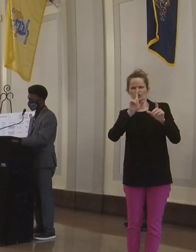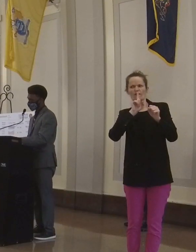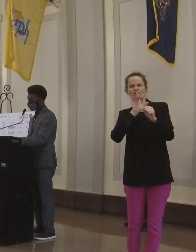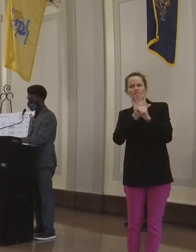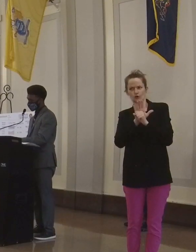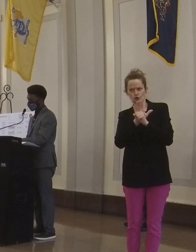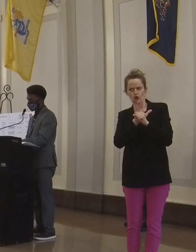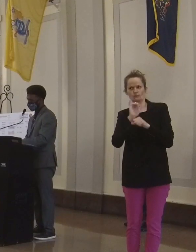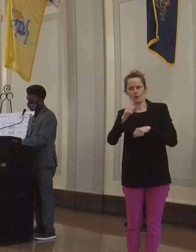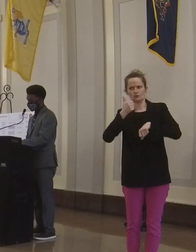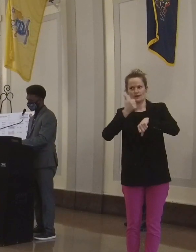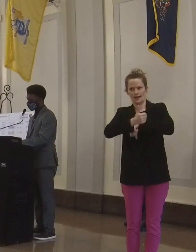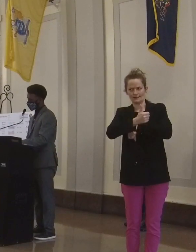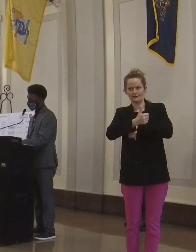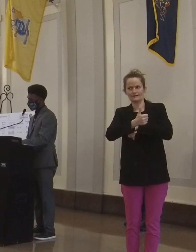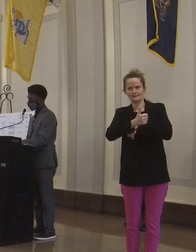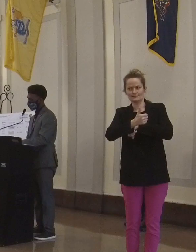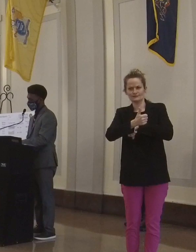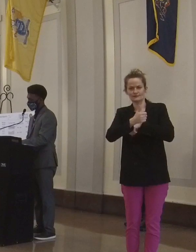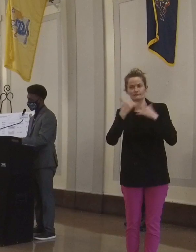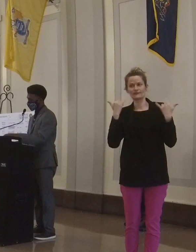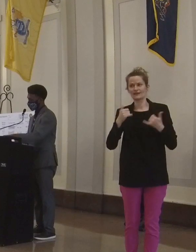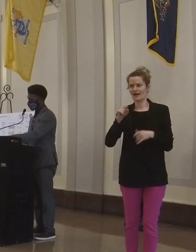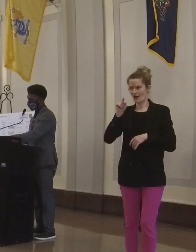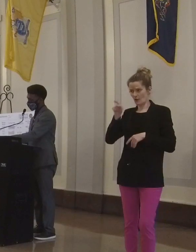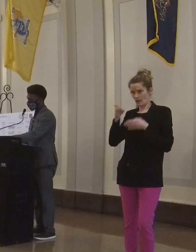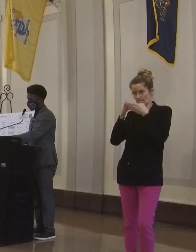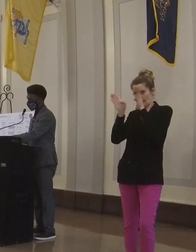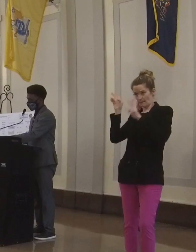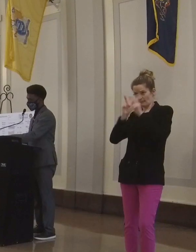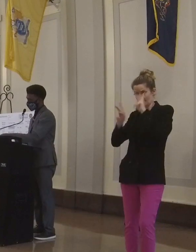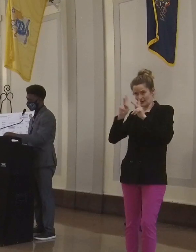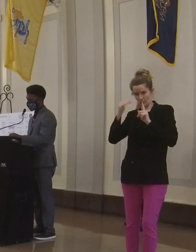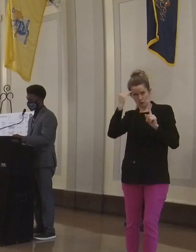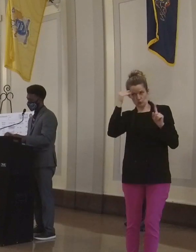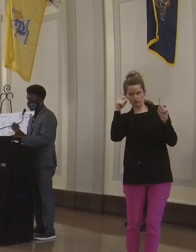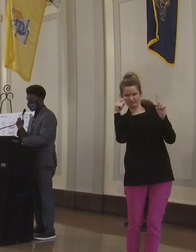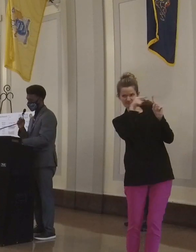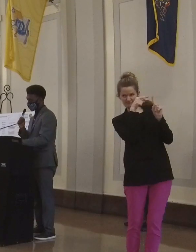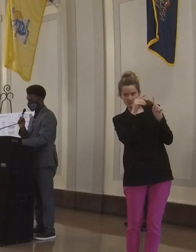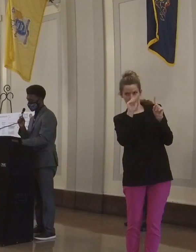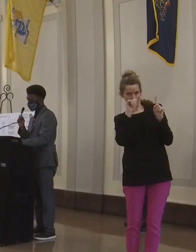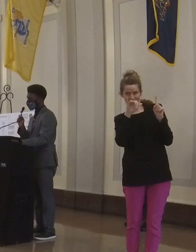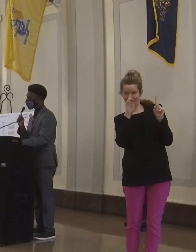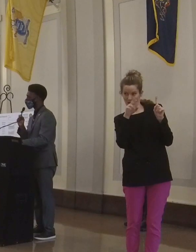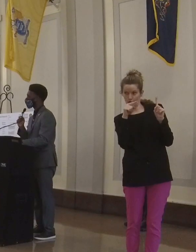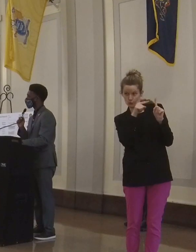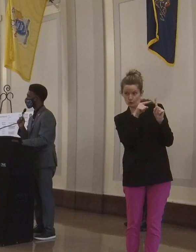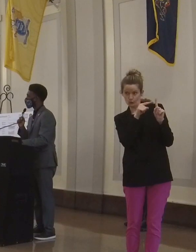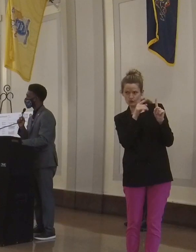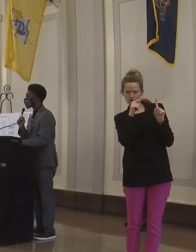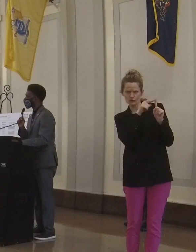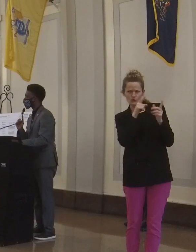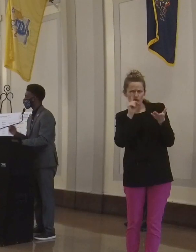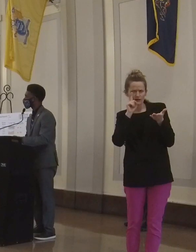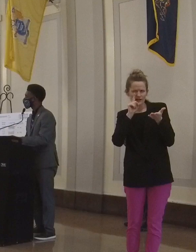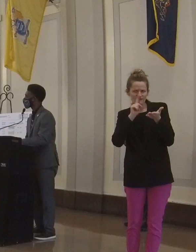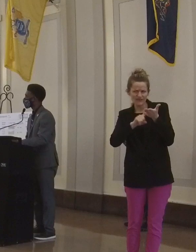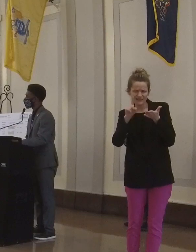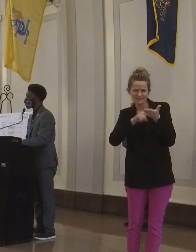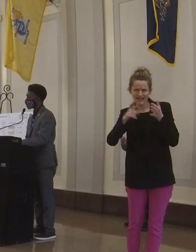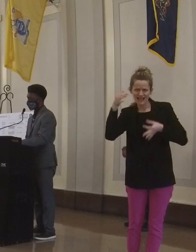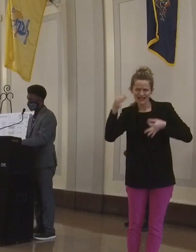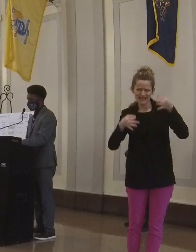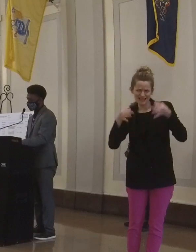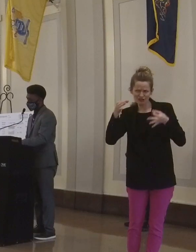has learned and you as mayor, do you plan to hold any sort of investigative hearing in the public to learn what exactly is going on across